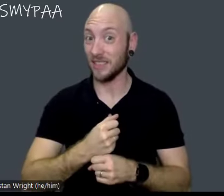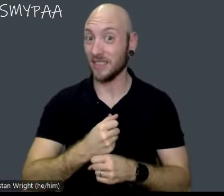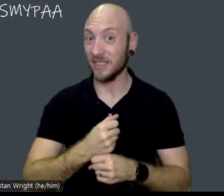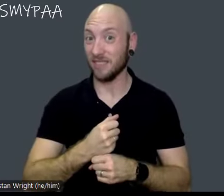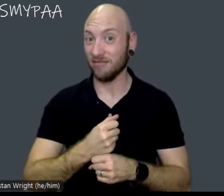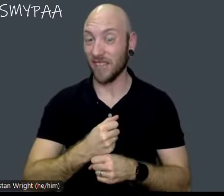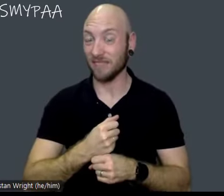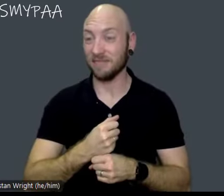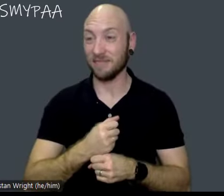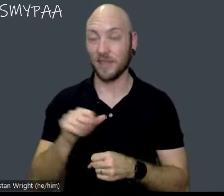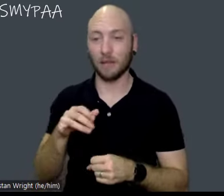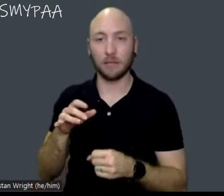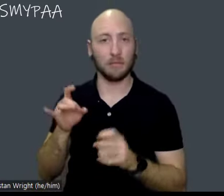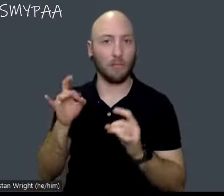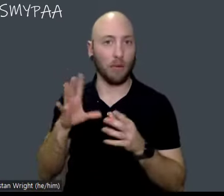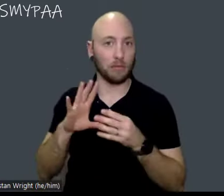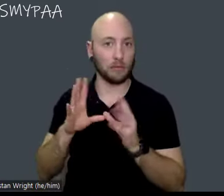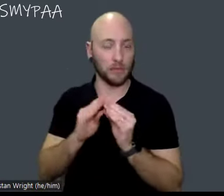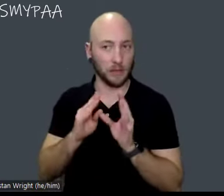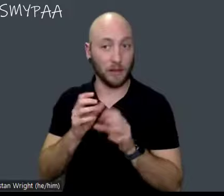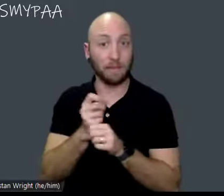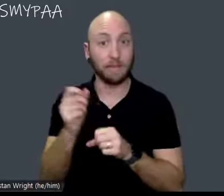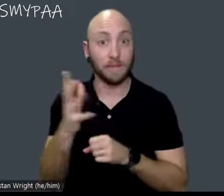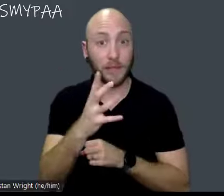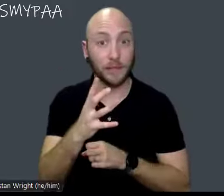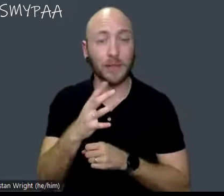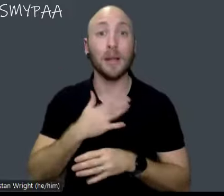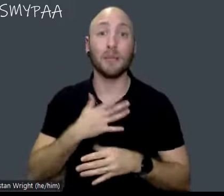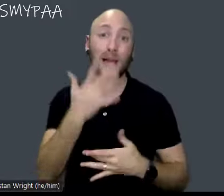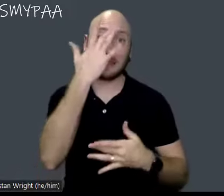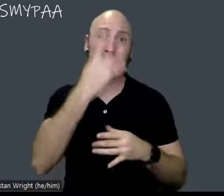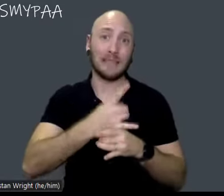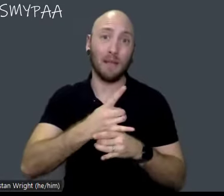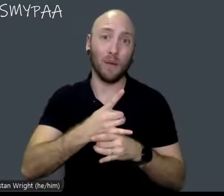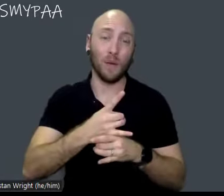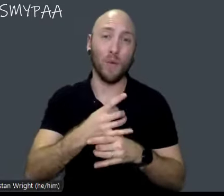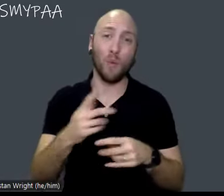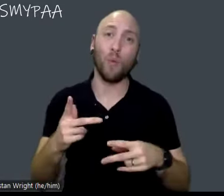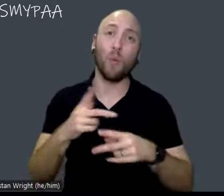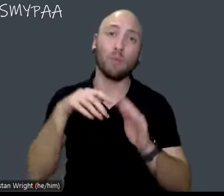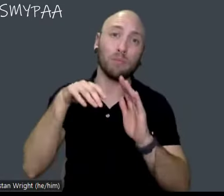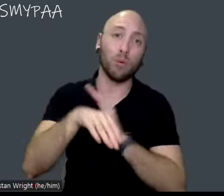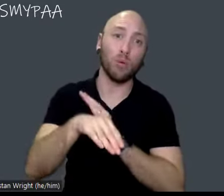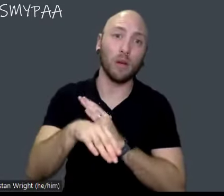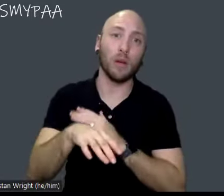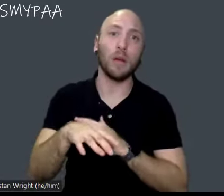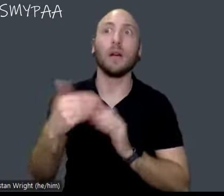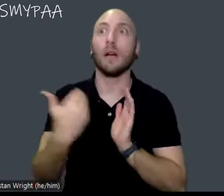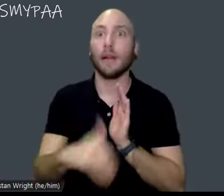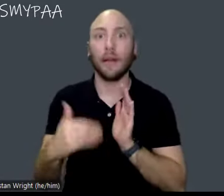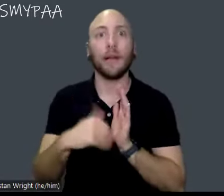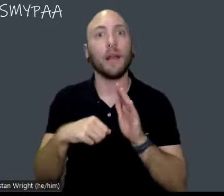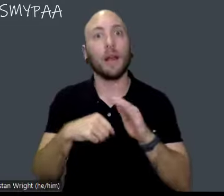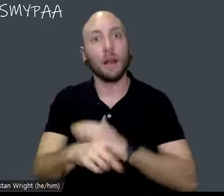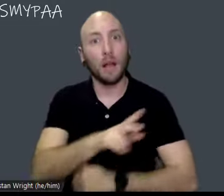meeting, my alcoholism had progressed with other hospitalization.